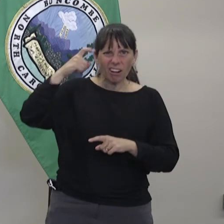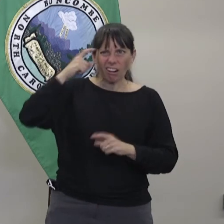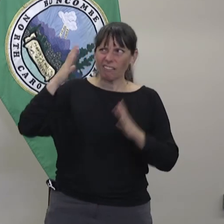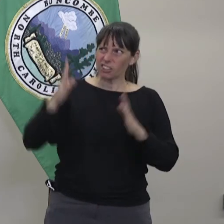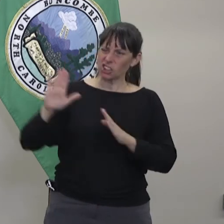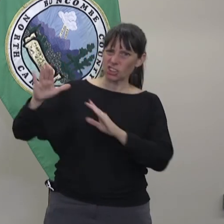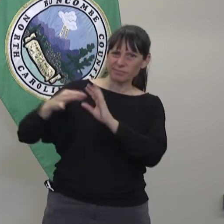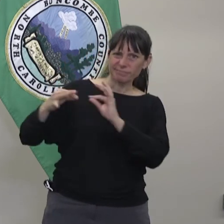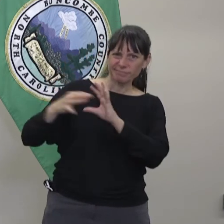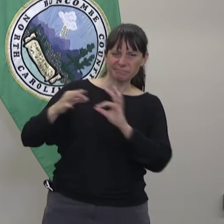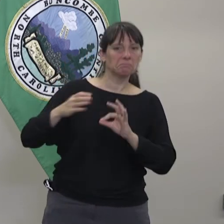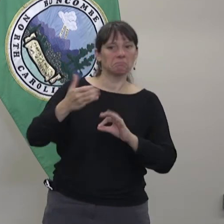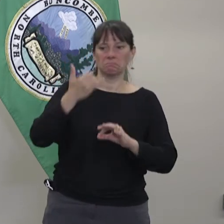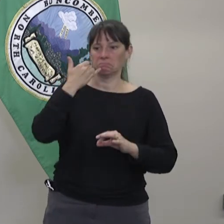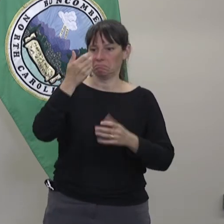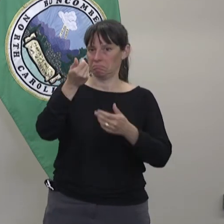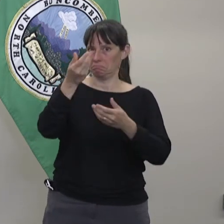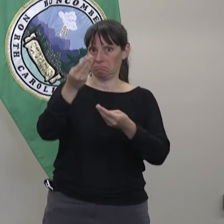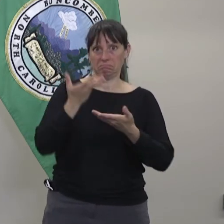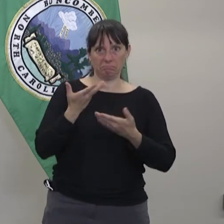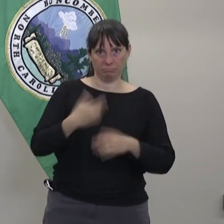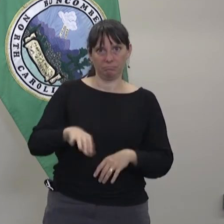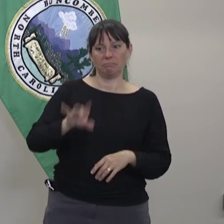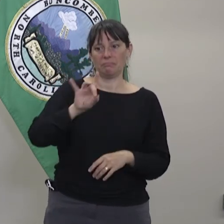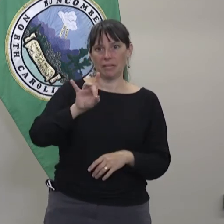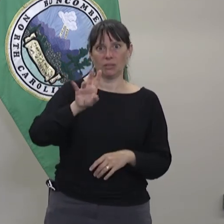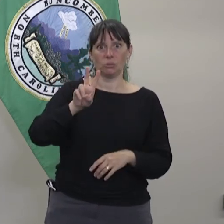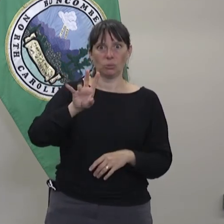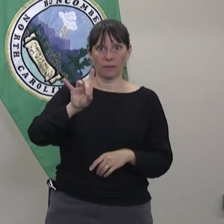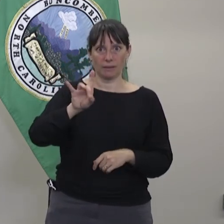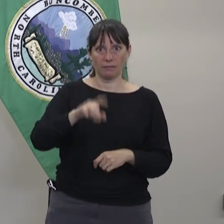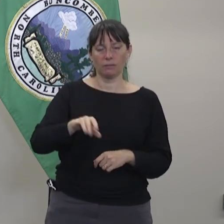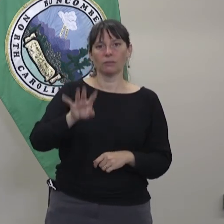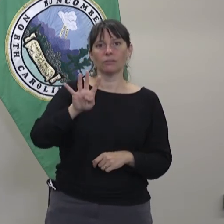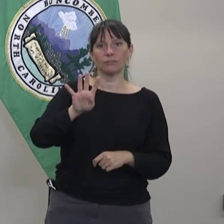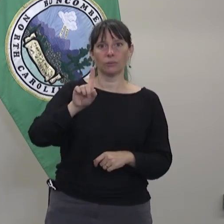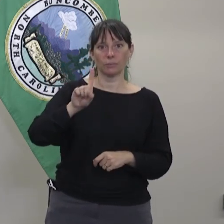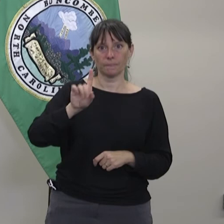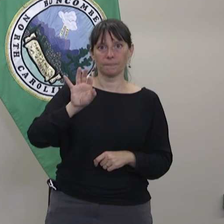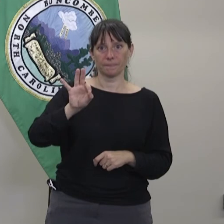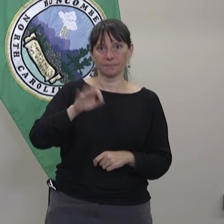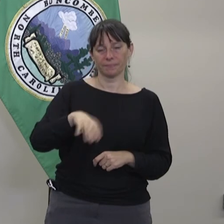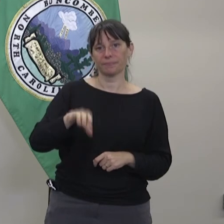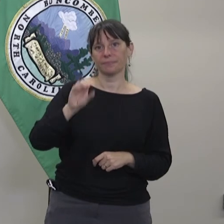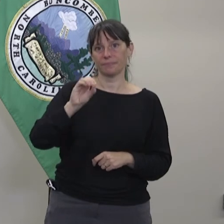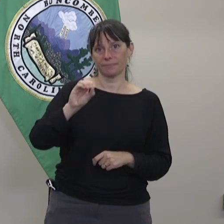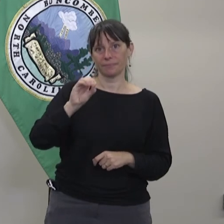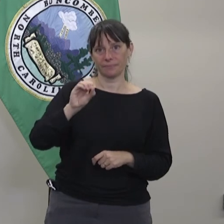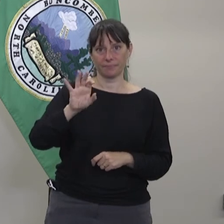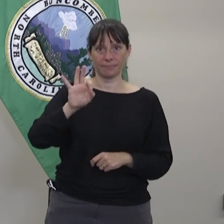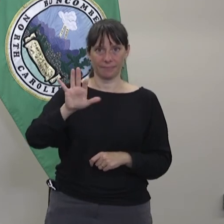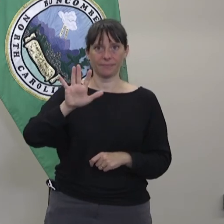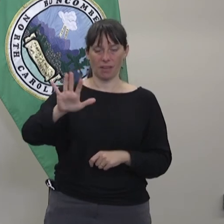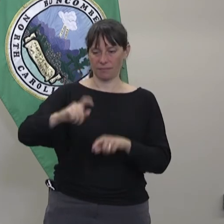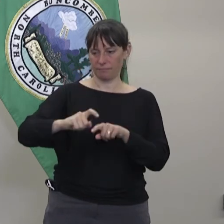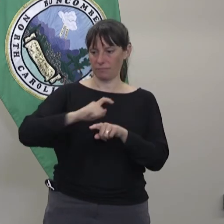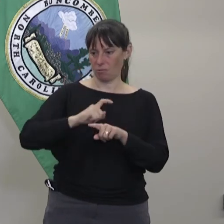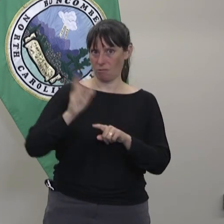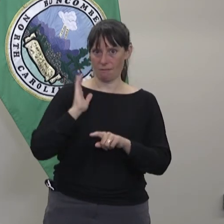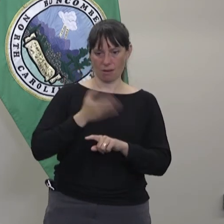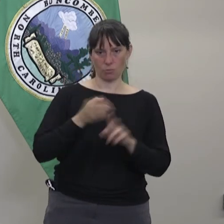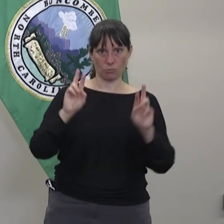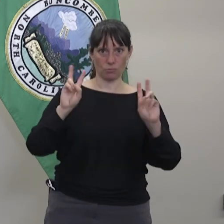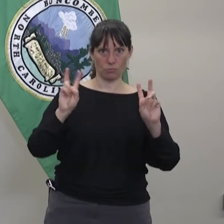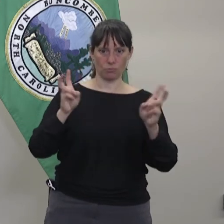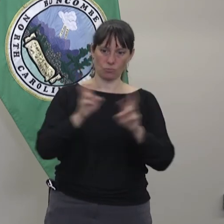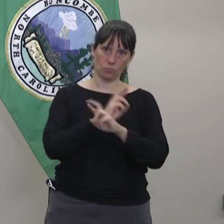828-419-0095. While we are hopeful to see continued